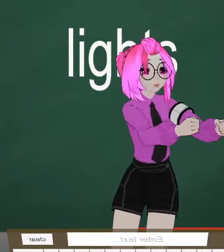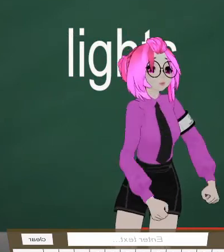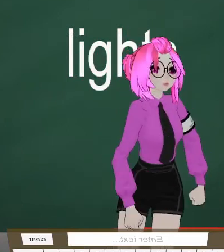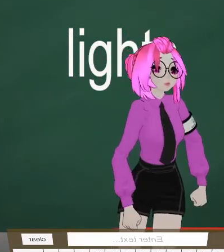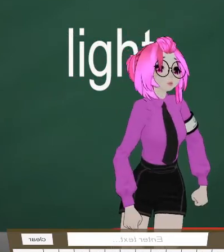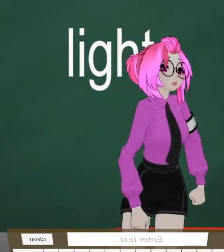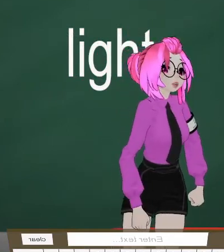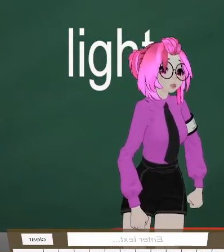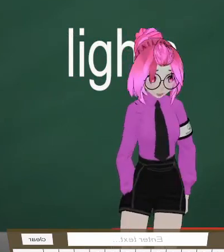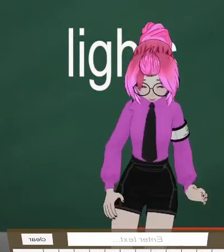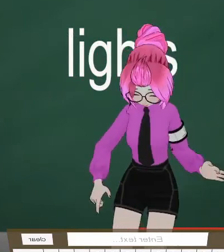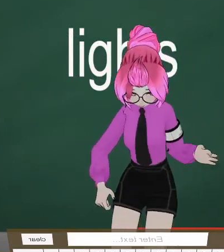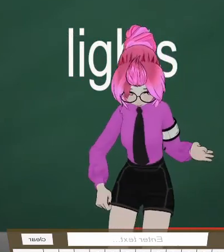what's my next one oh yay